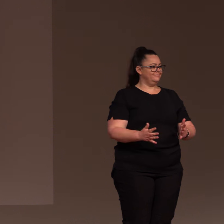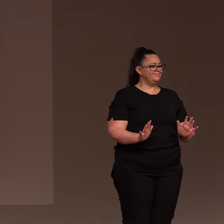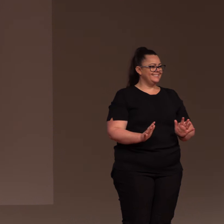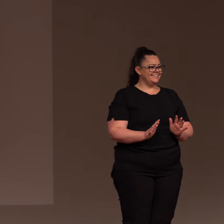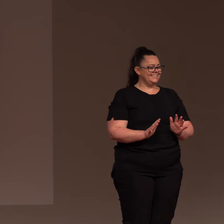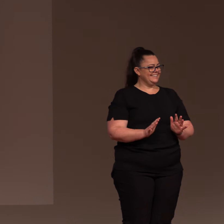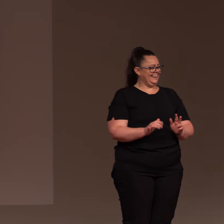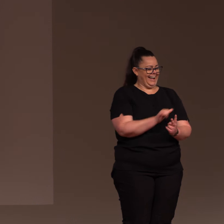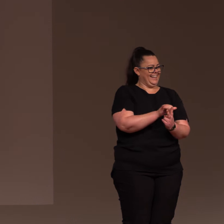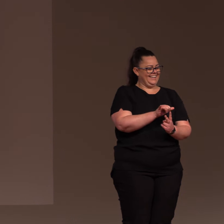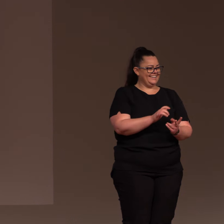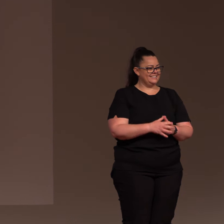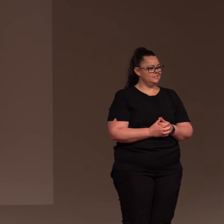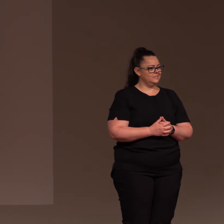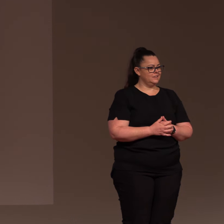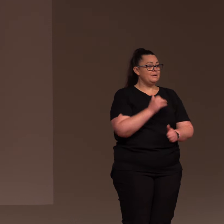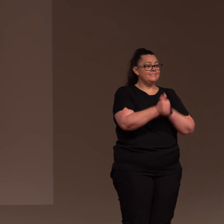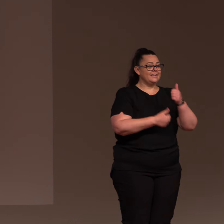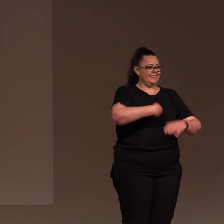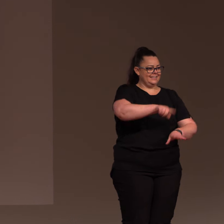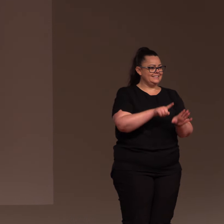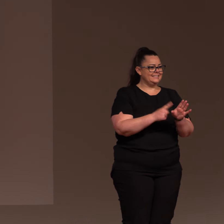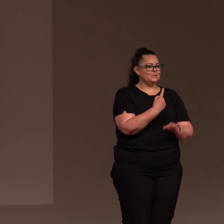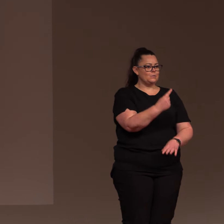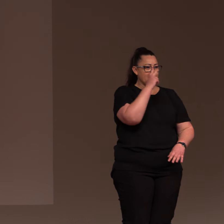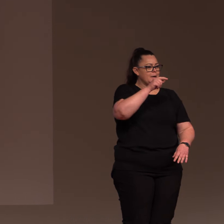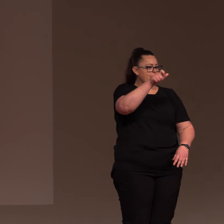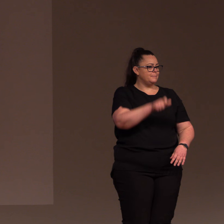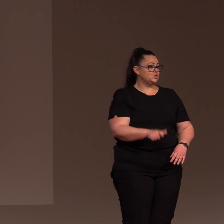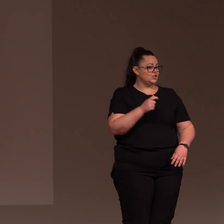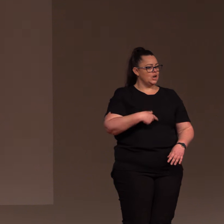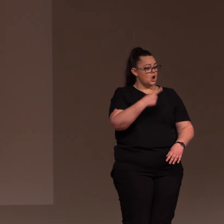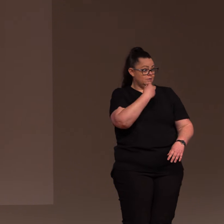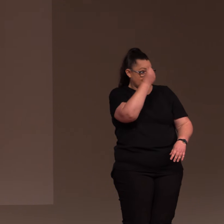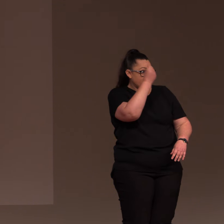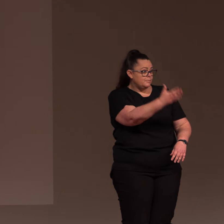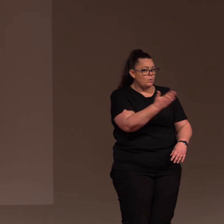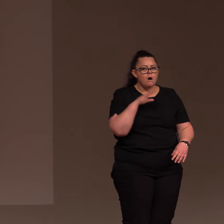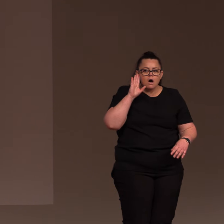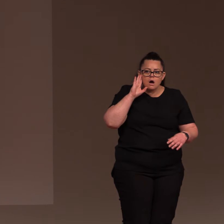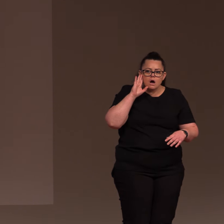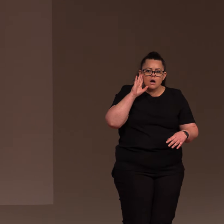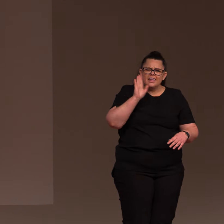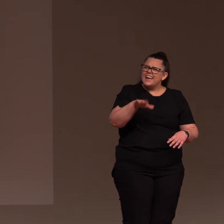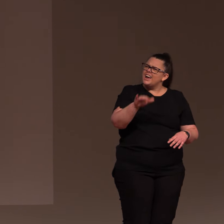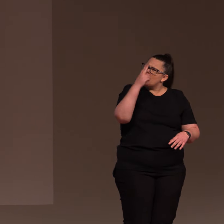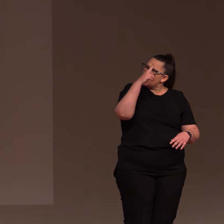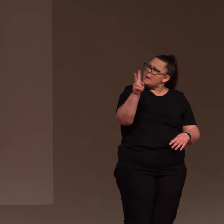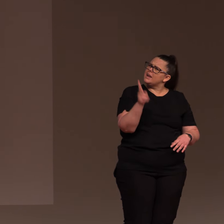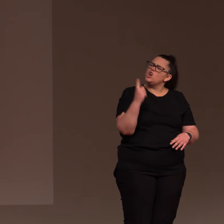My favourite this year was a young person who heard the news and then said to me, what was your name again?